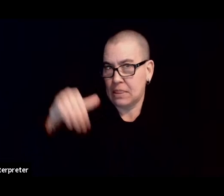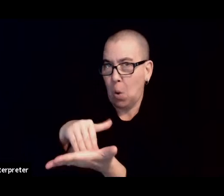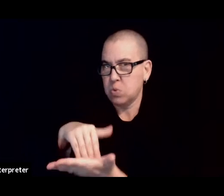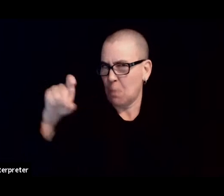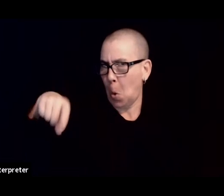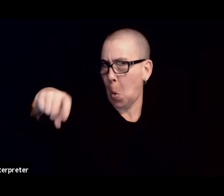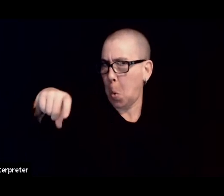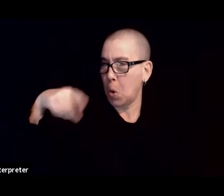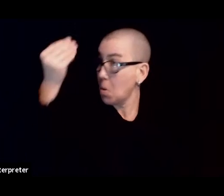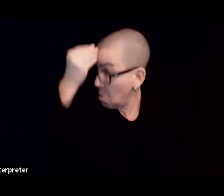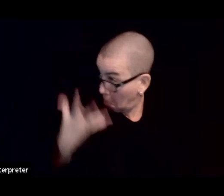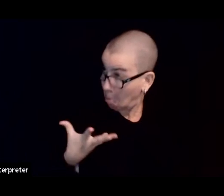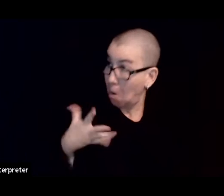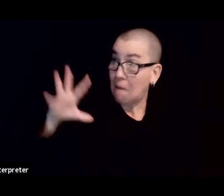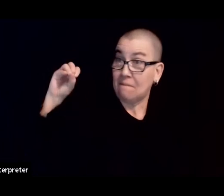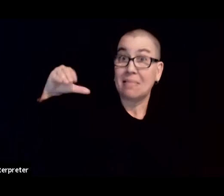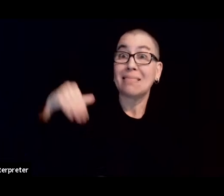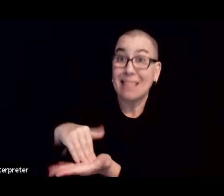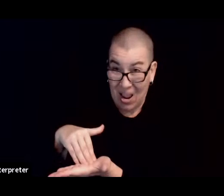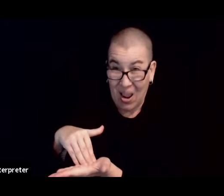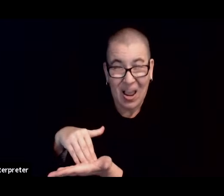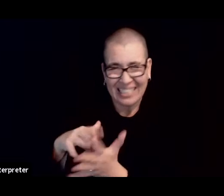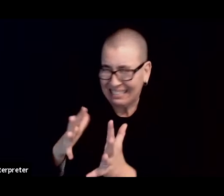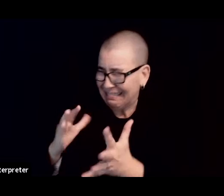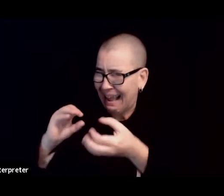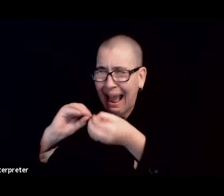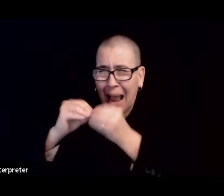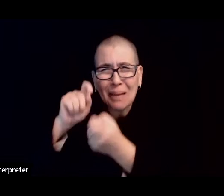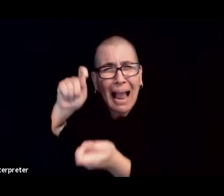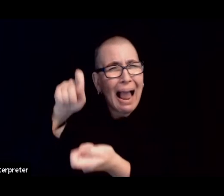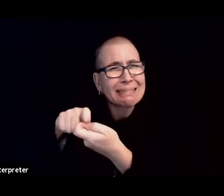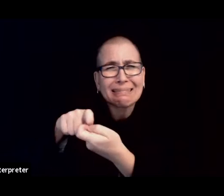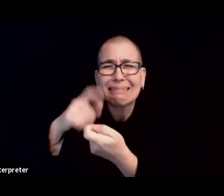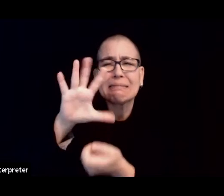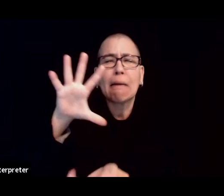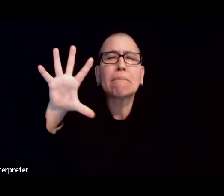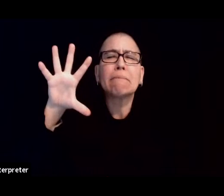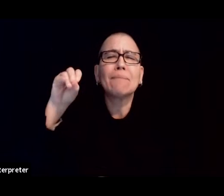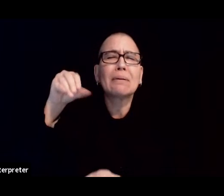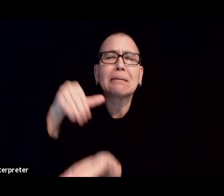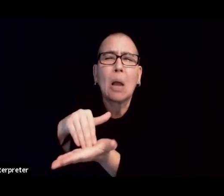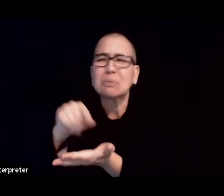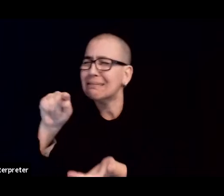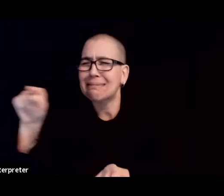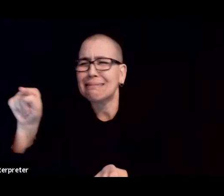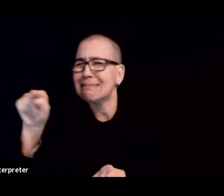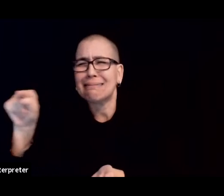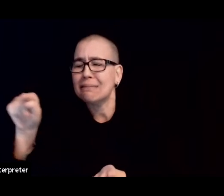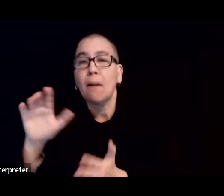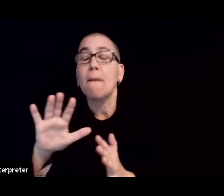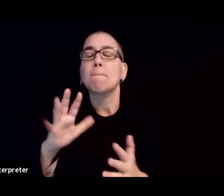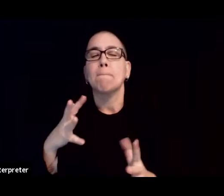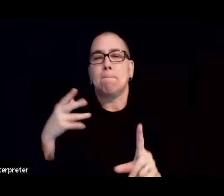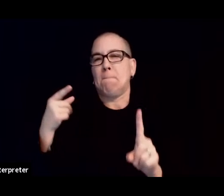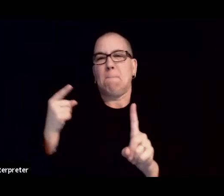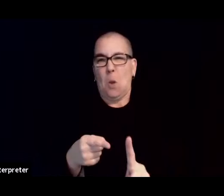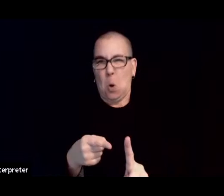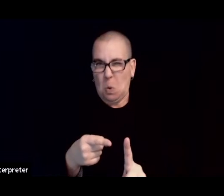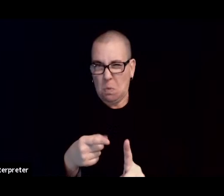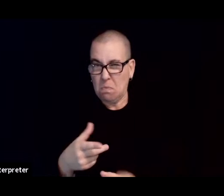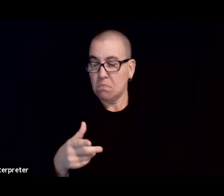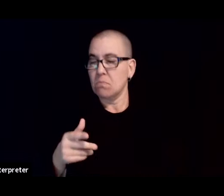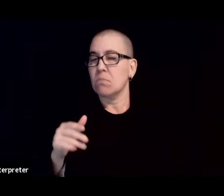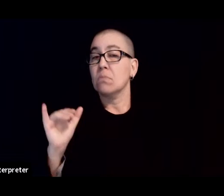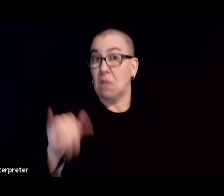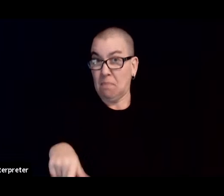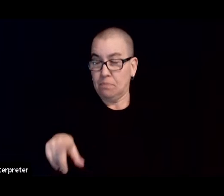head. See if I can find it. So the projected number was